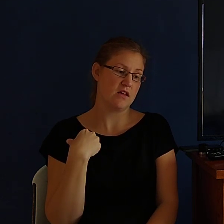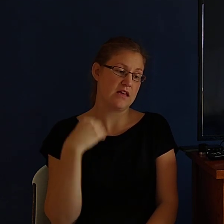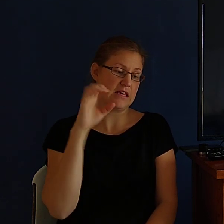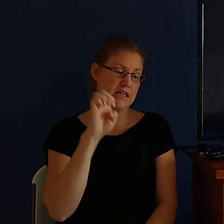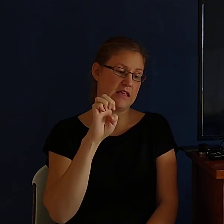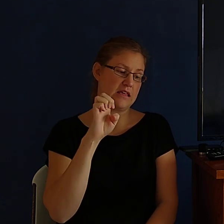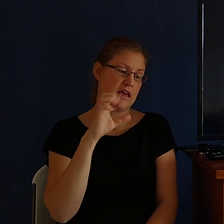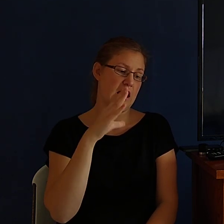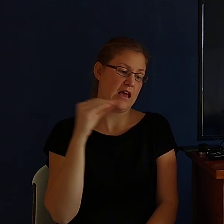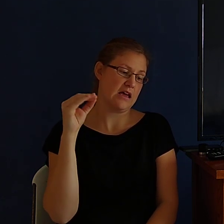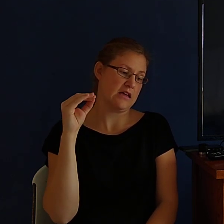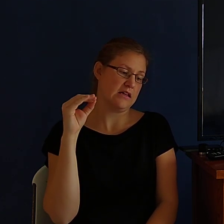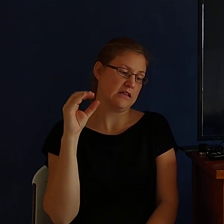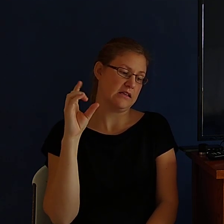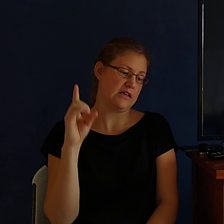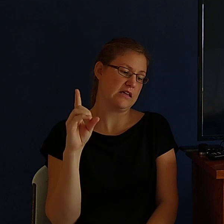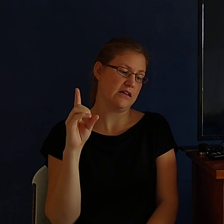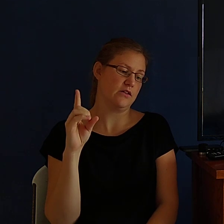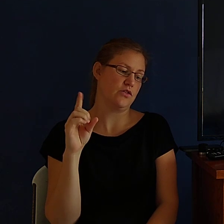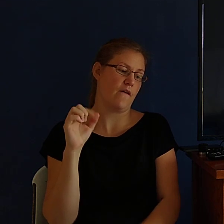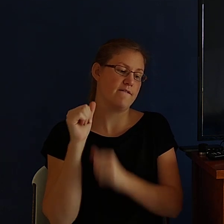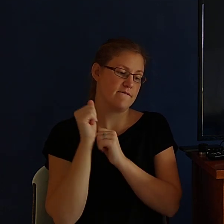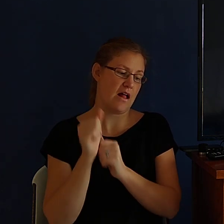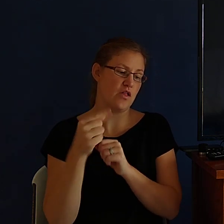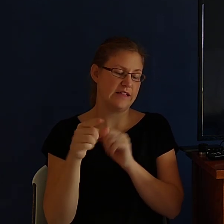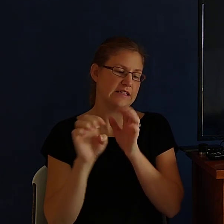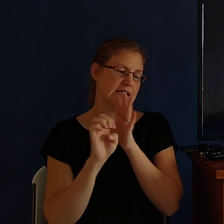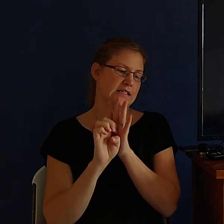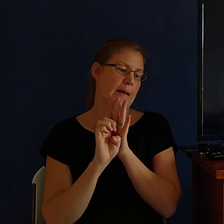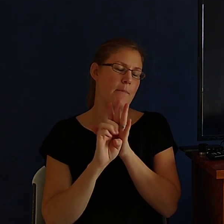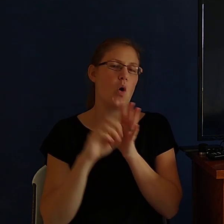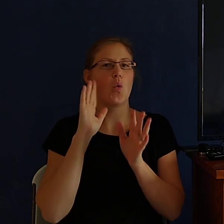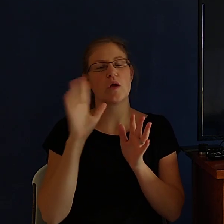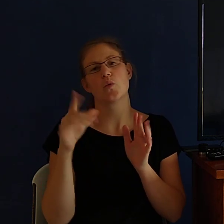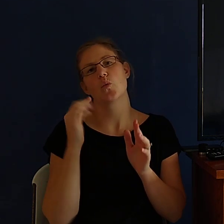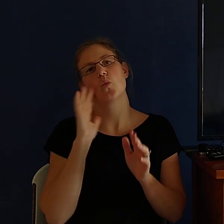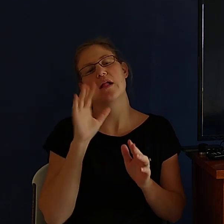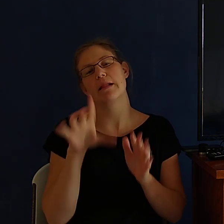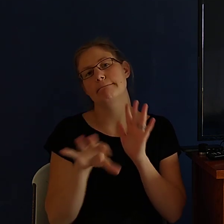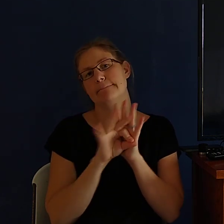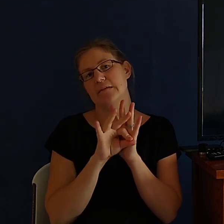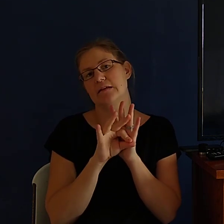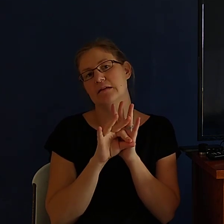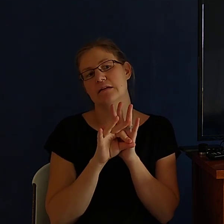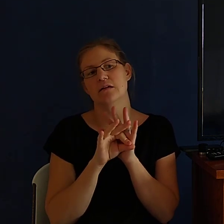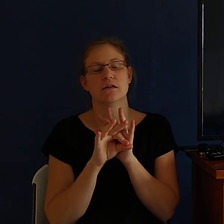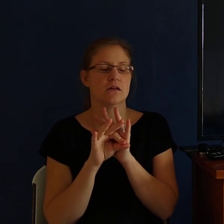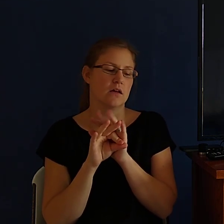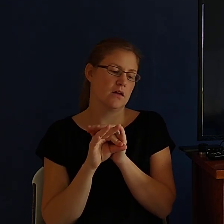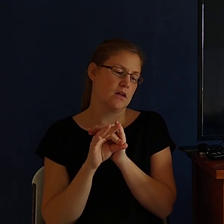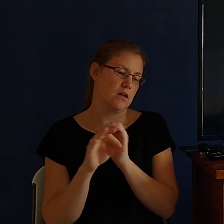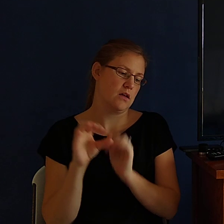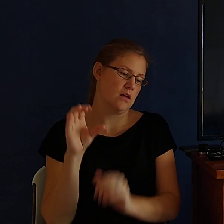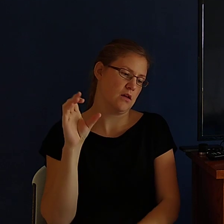D. And again, following this example, let's discover D.